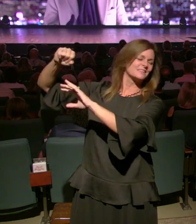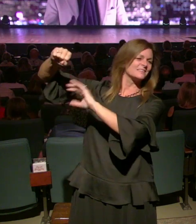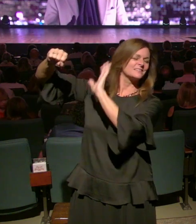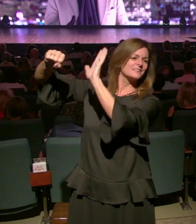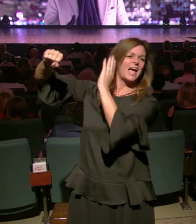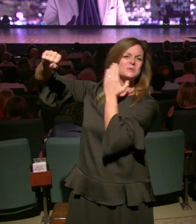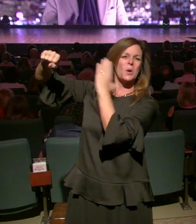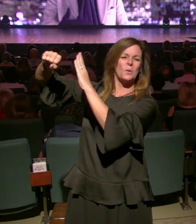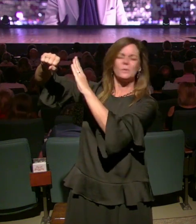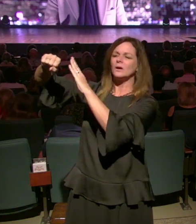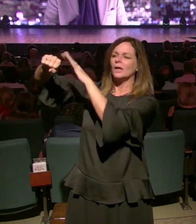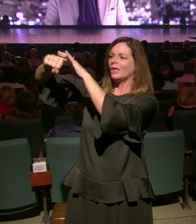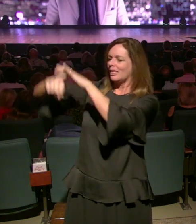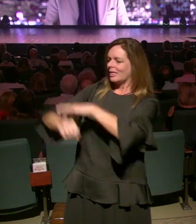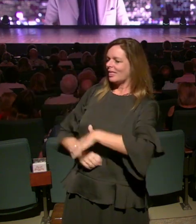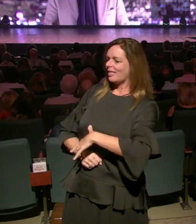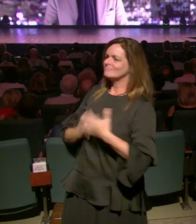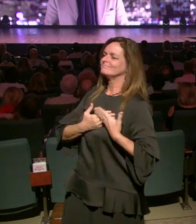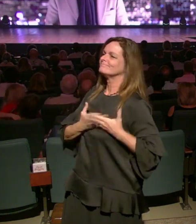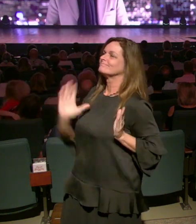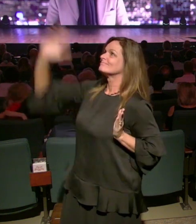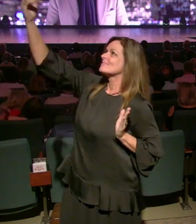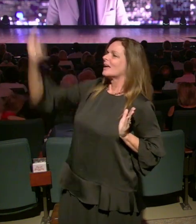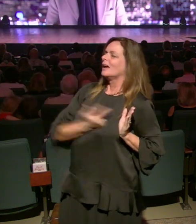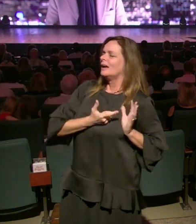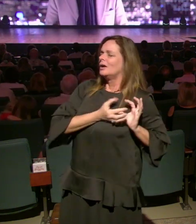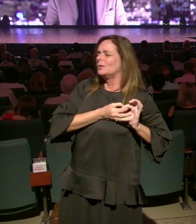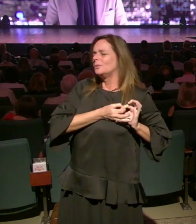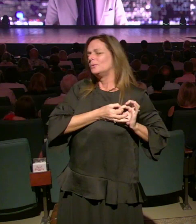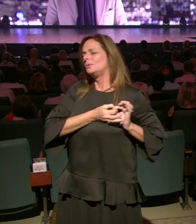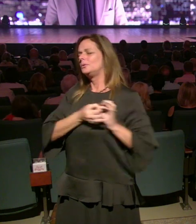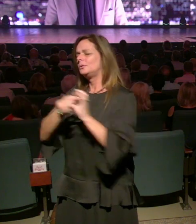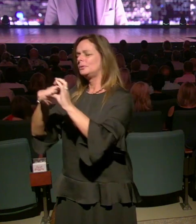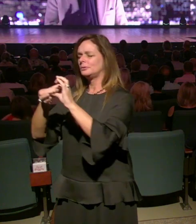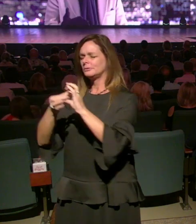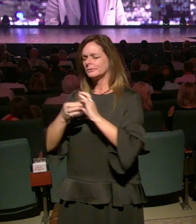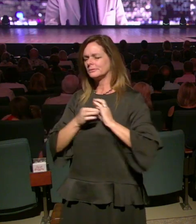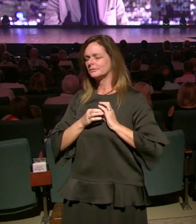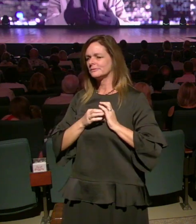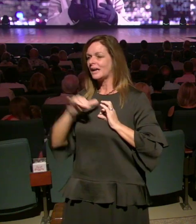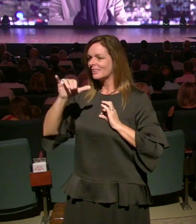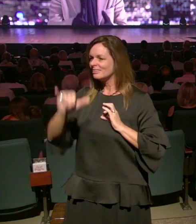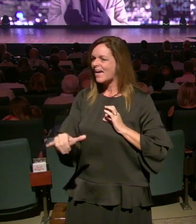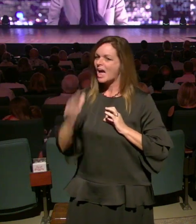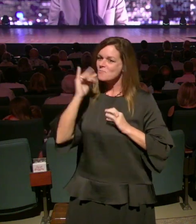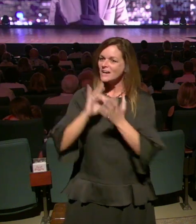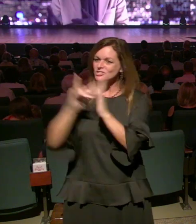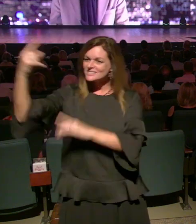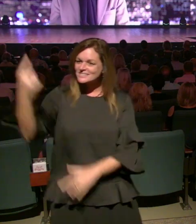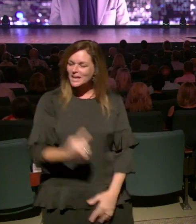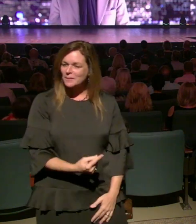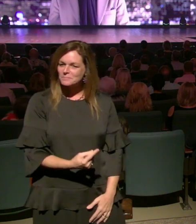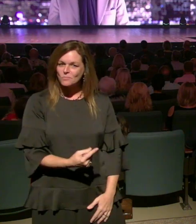up close in a personal way. Jesus came to bring you closer to God so that you could have a personal